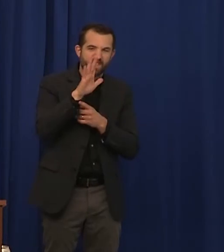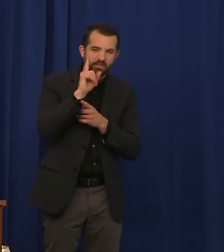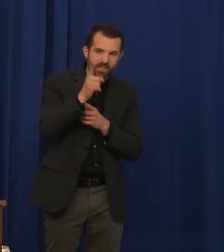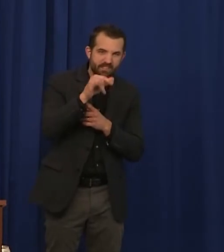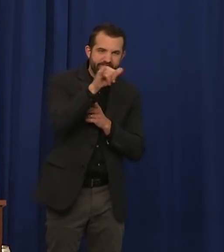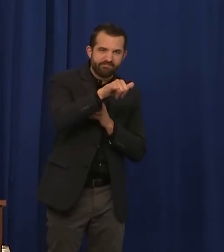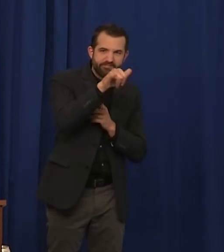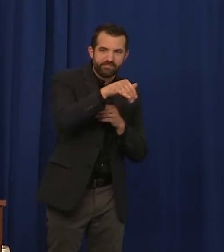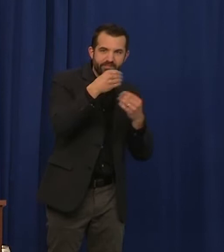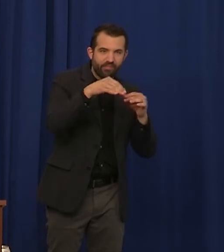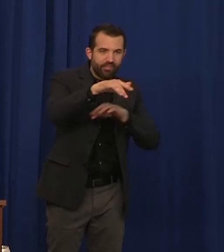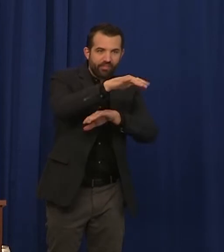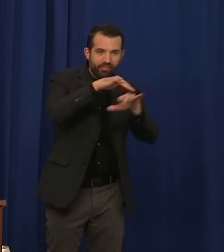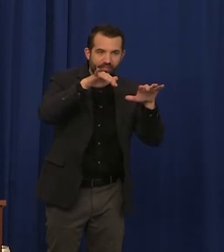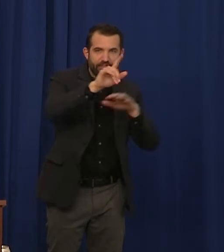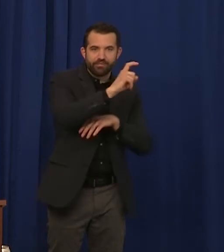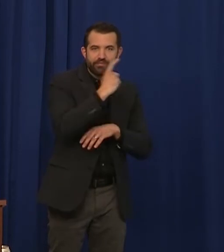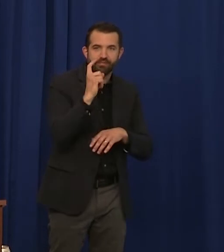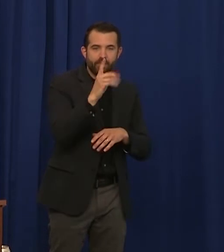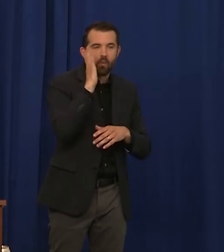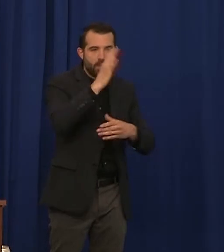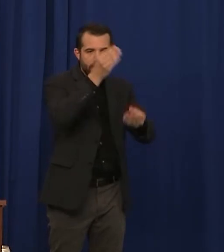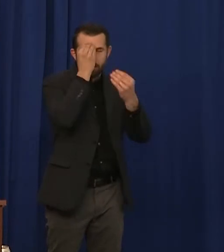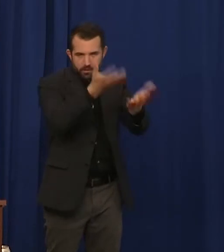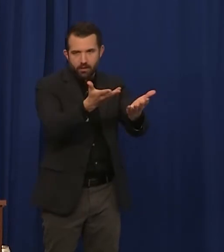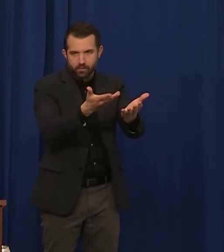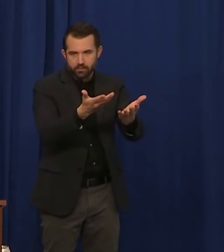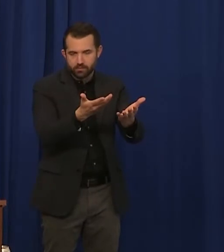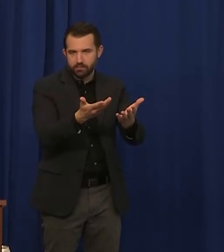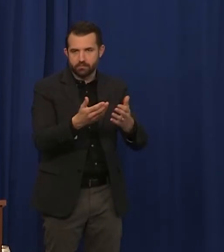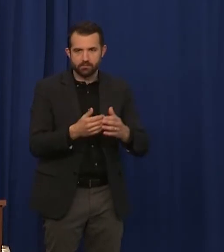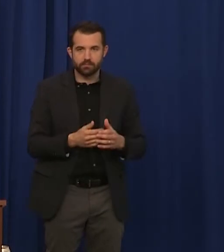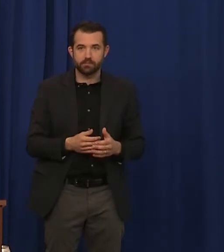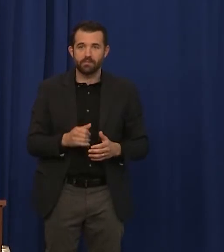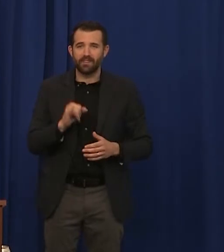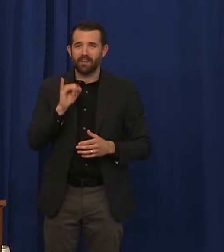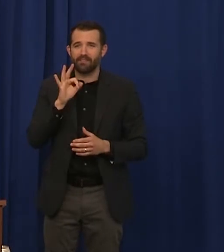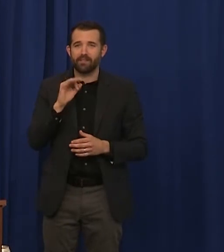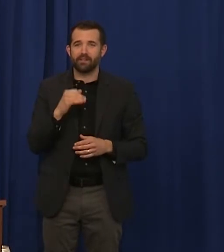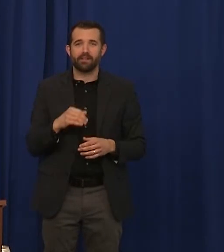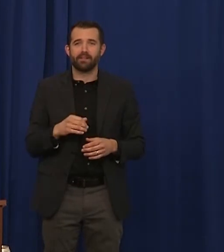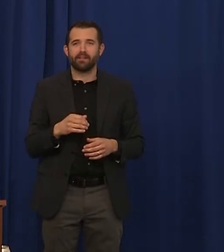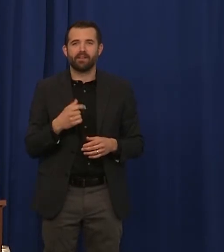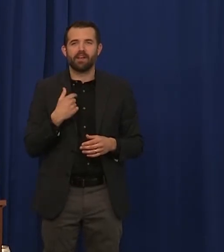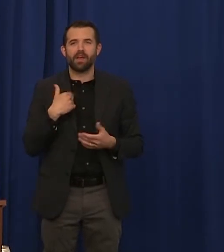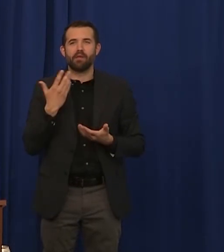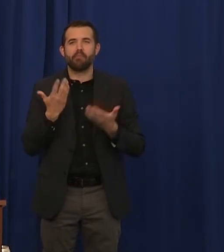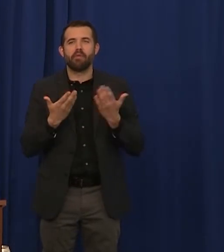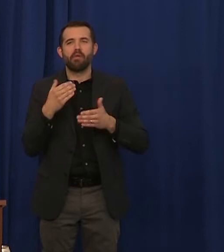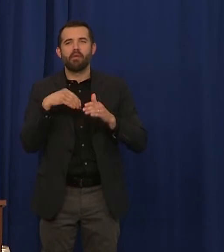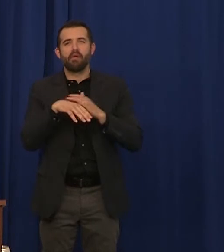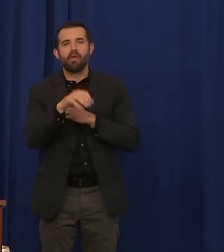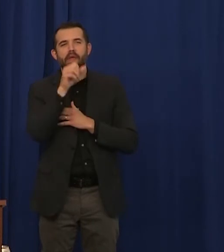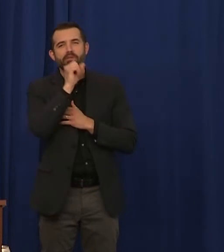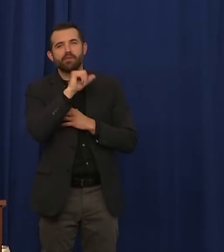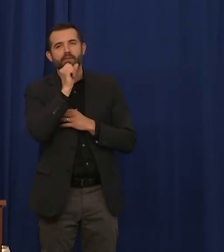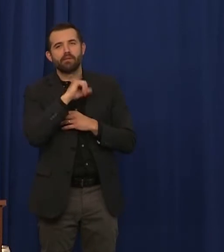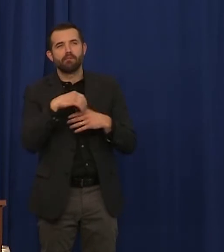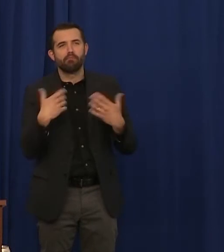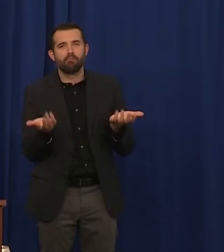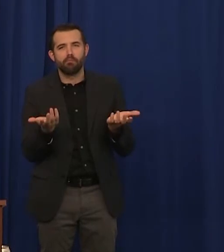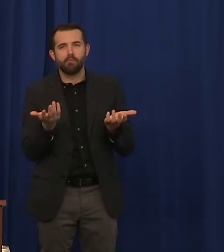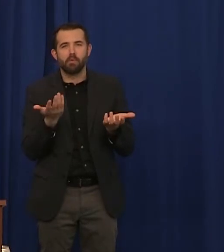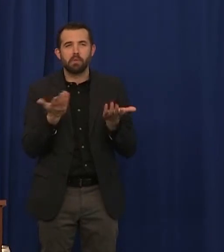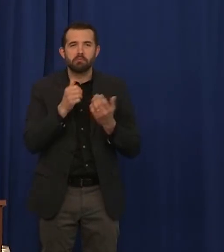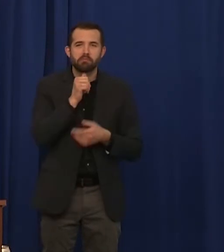If they don't remember it because it was so fleeting, we're not able to do so. Which leads to your second question about whether everyone right now should be